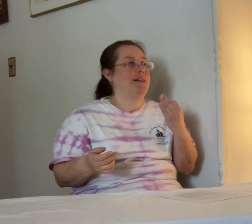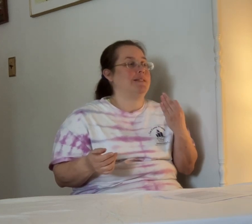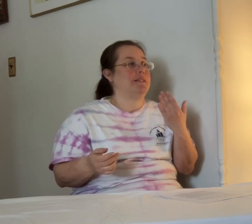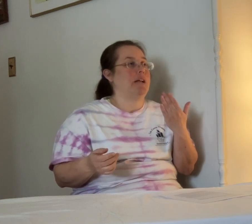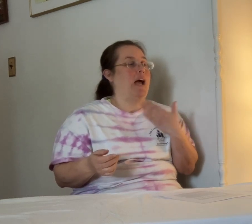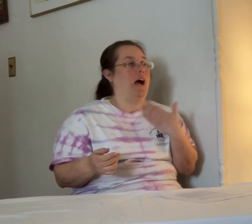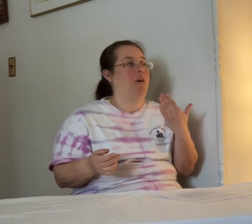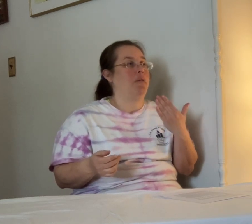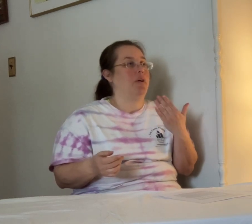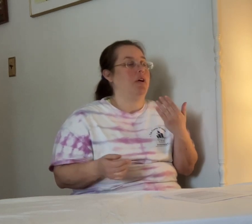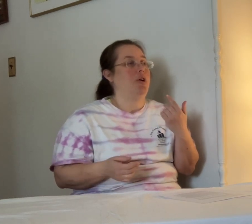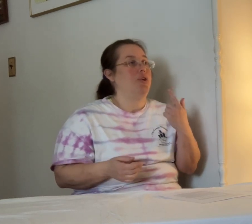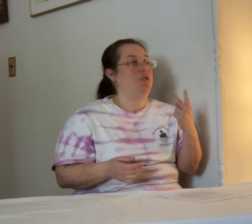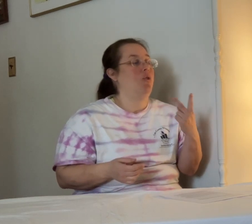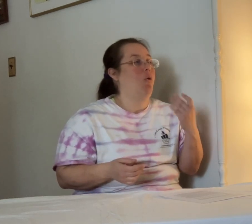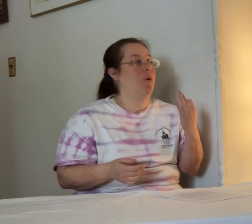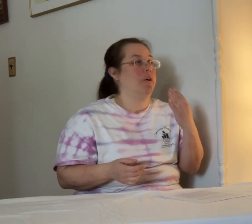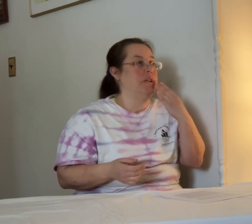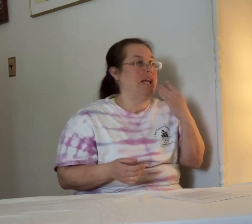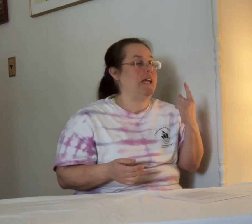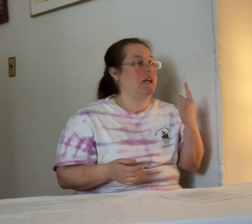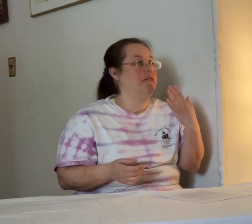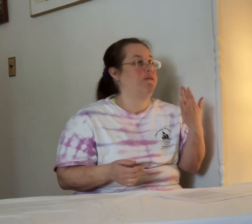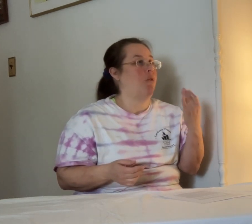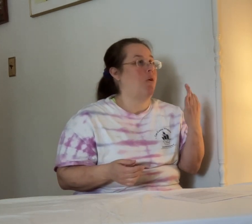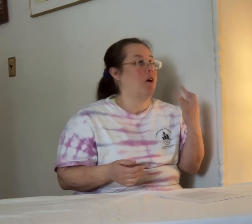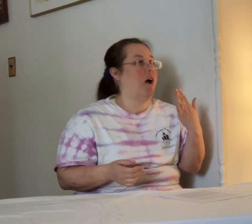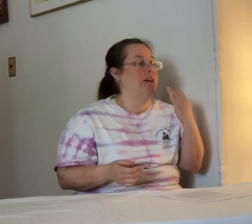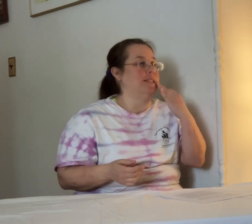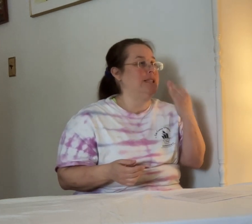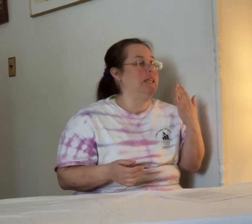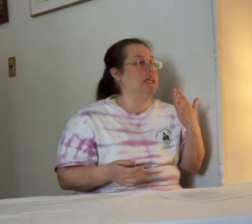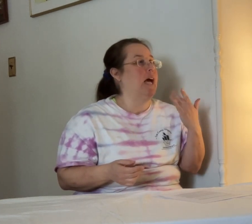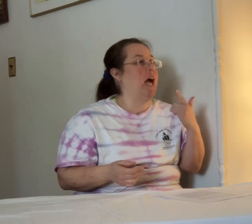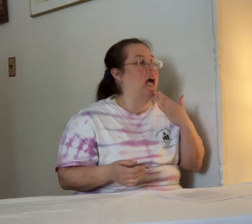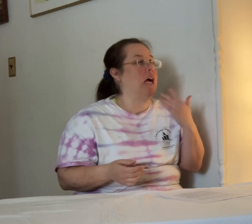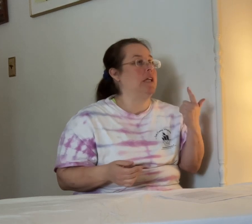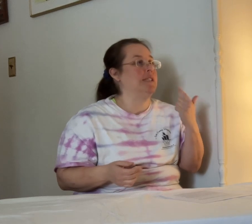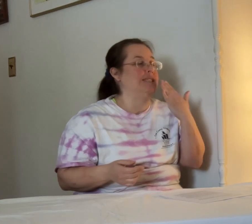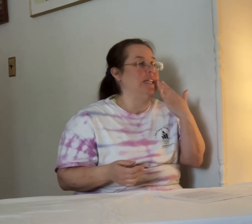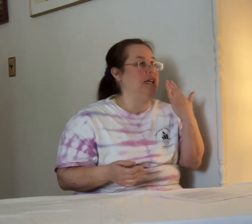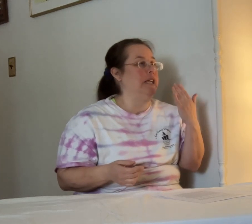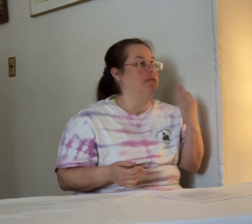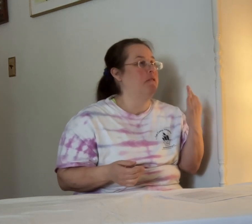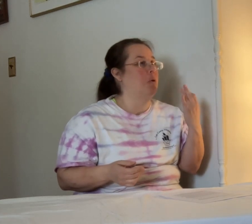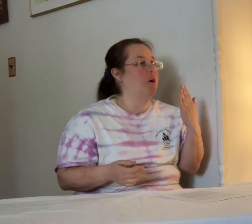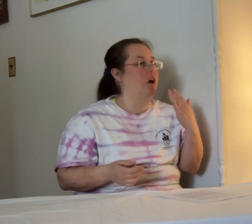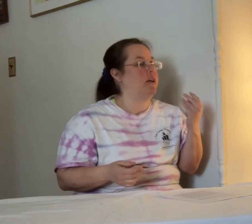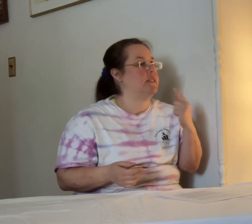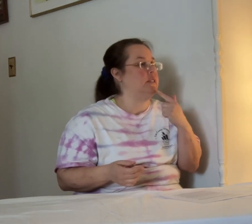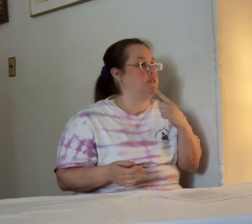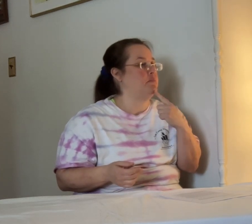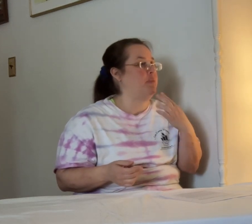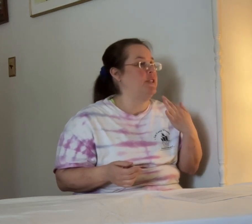broadcast out your need for a CLT for a